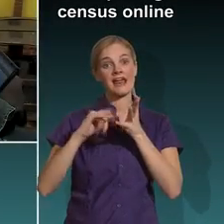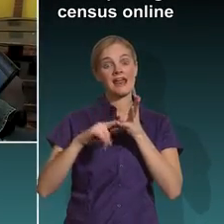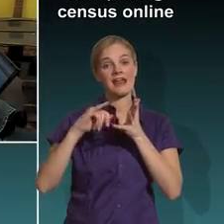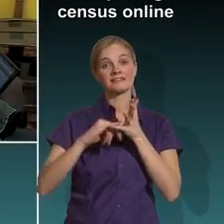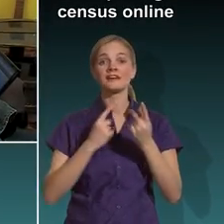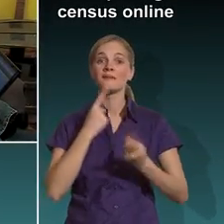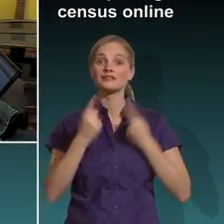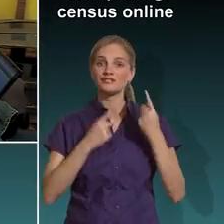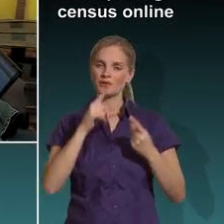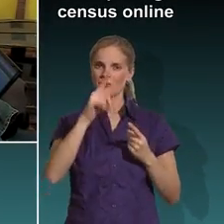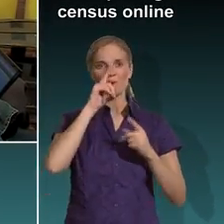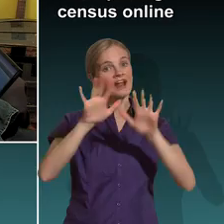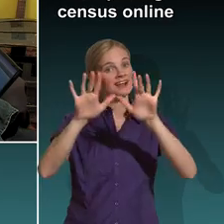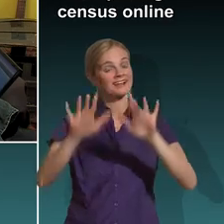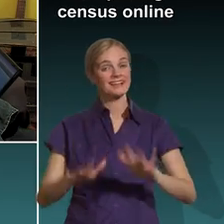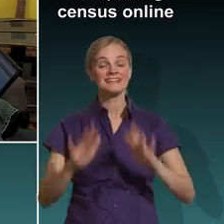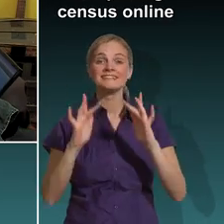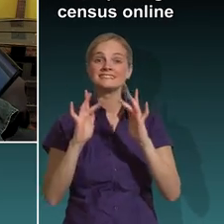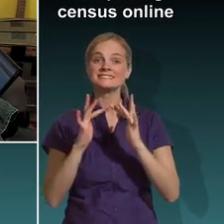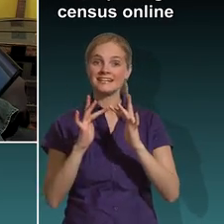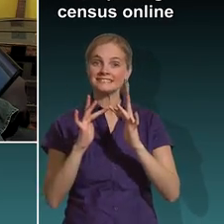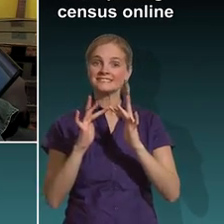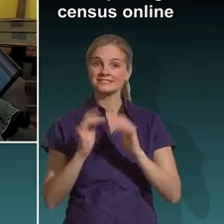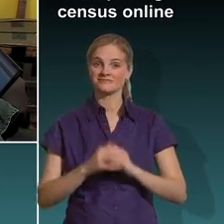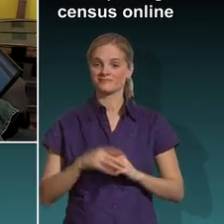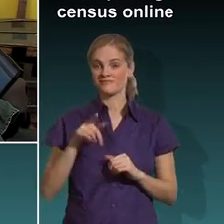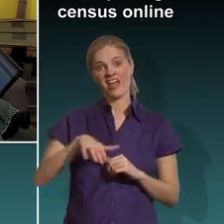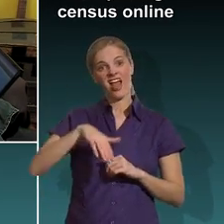You can complete your information online.